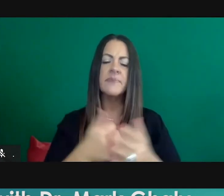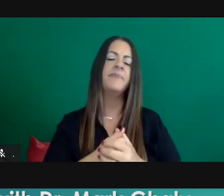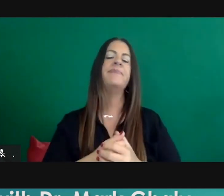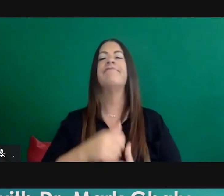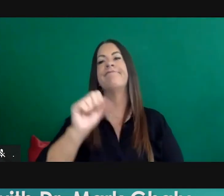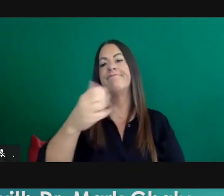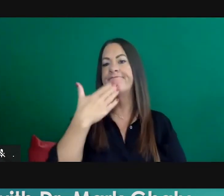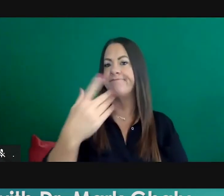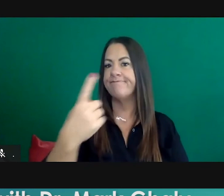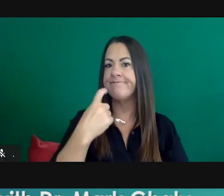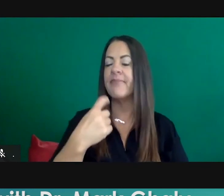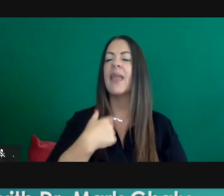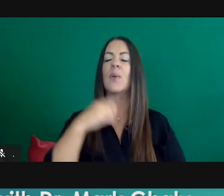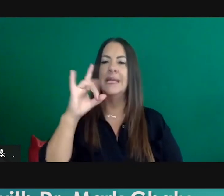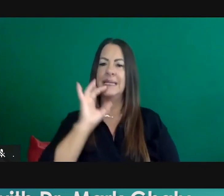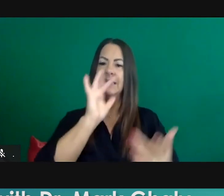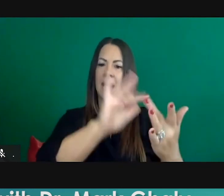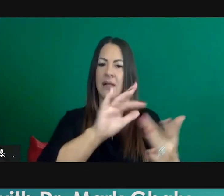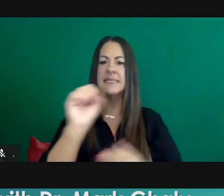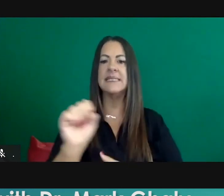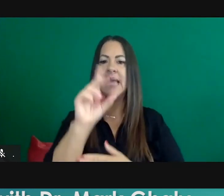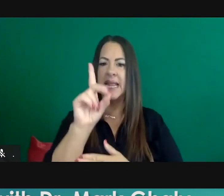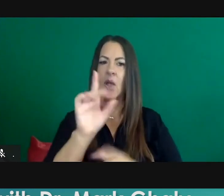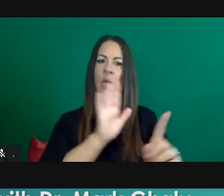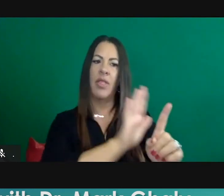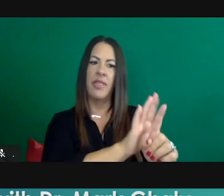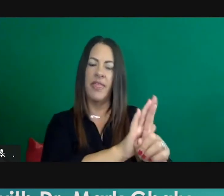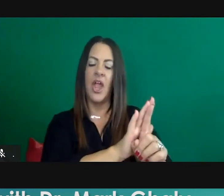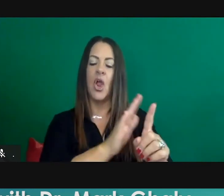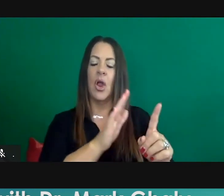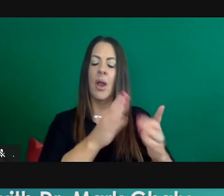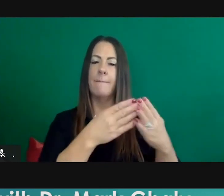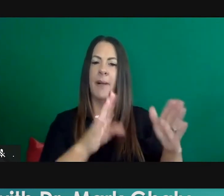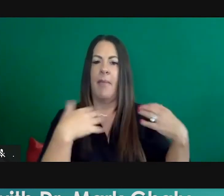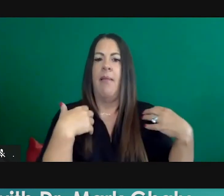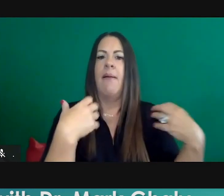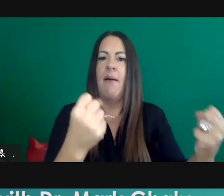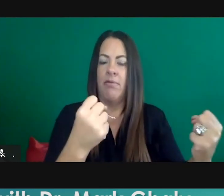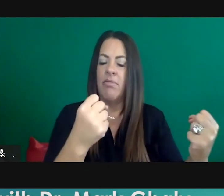health officers, but some of the elected